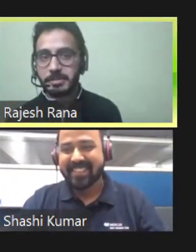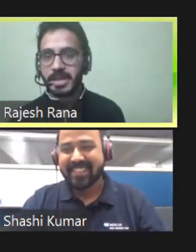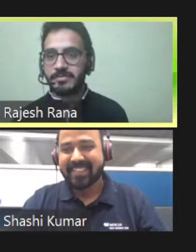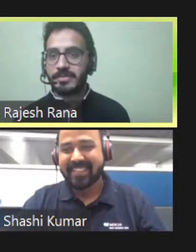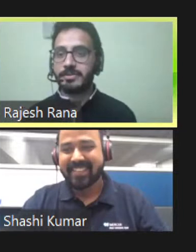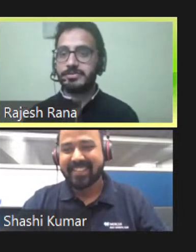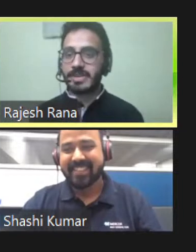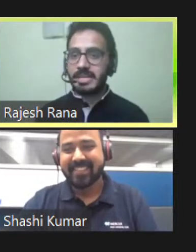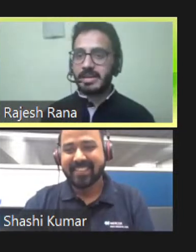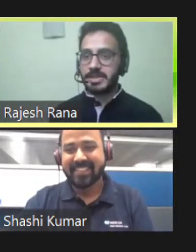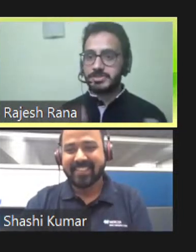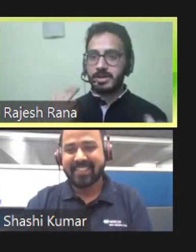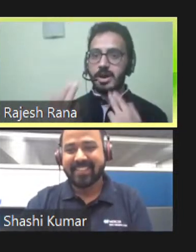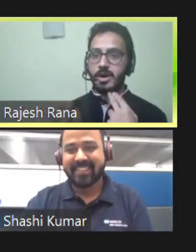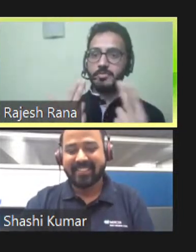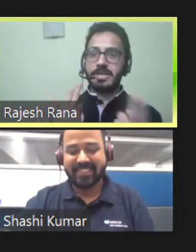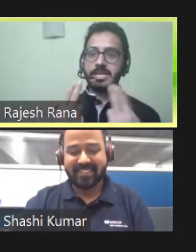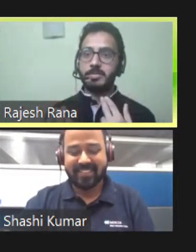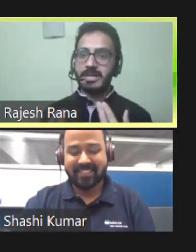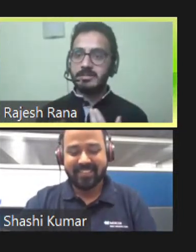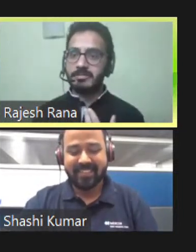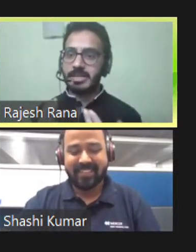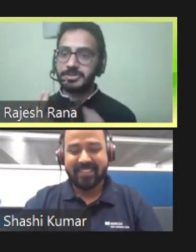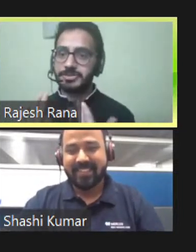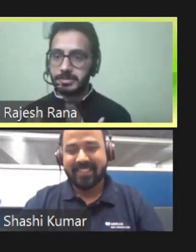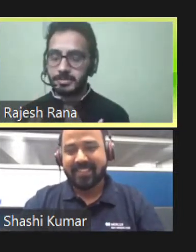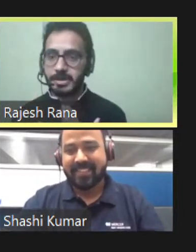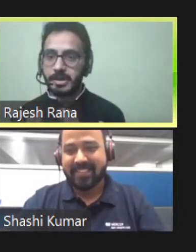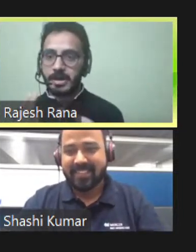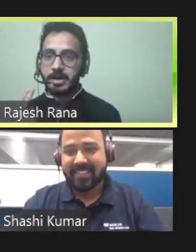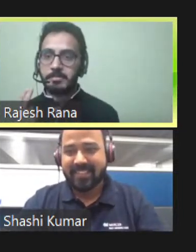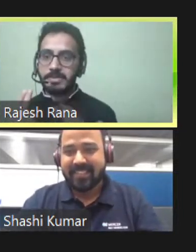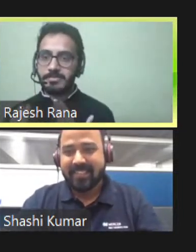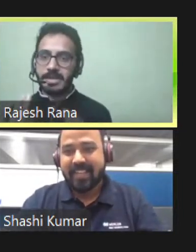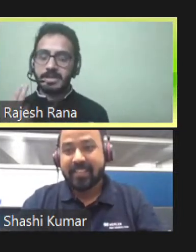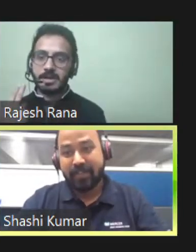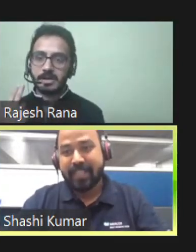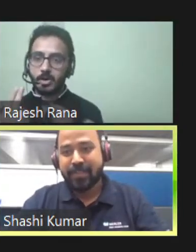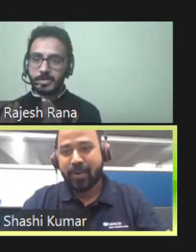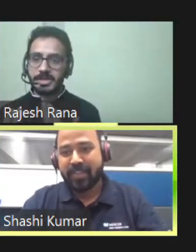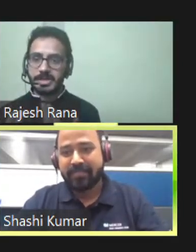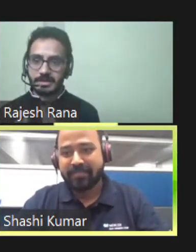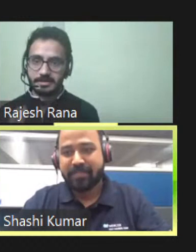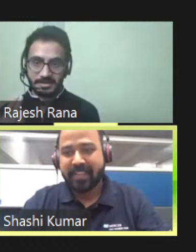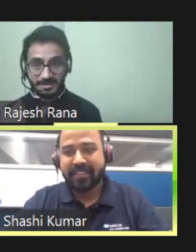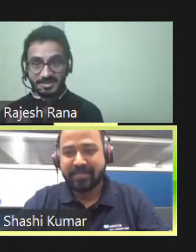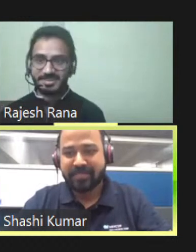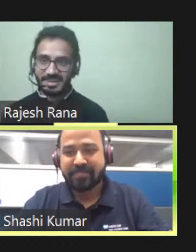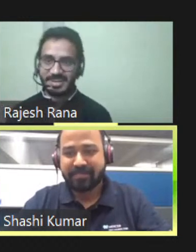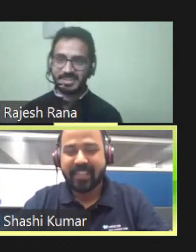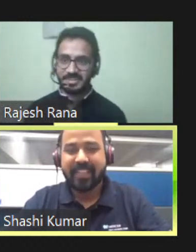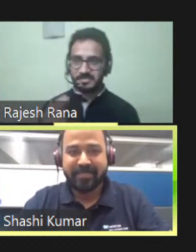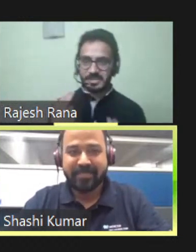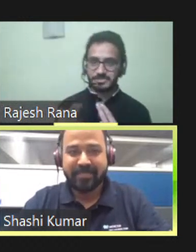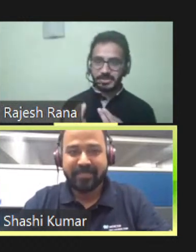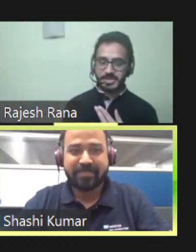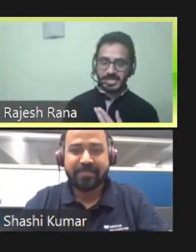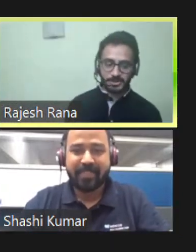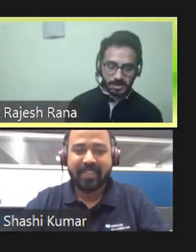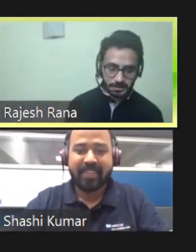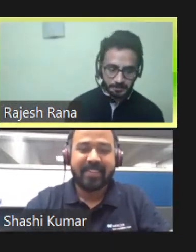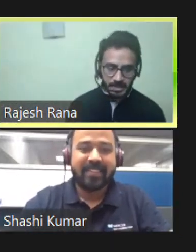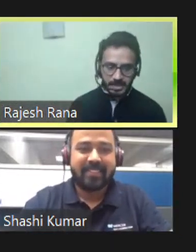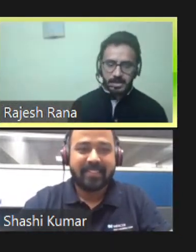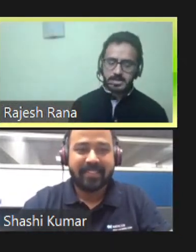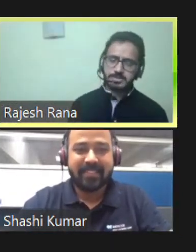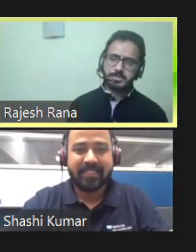This is the benefit of sign language. How we can build a relationship And still between we a can talk. community. Right. Right. That's why we can